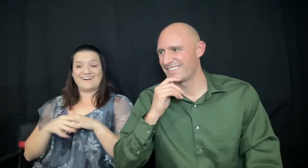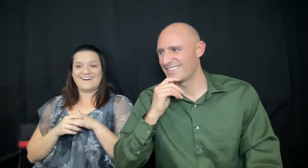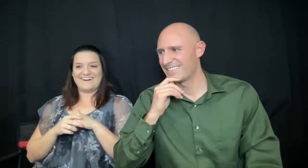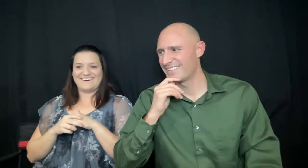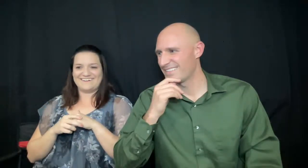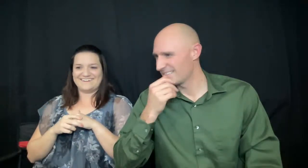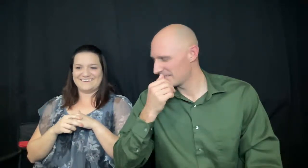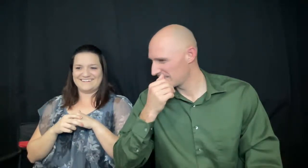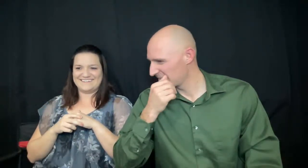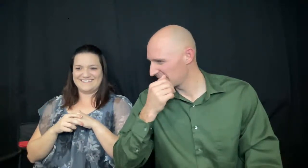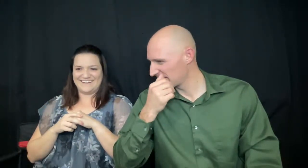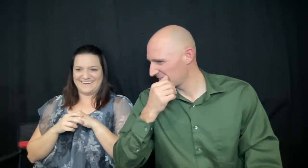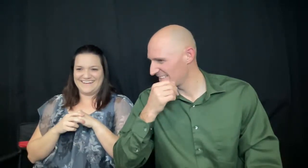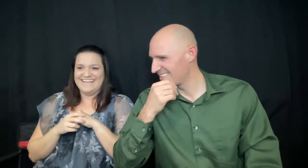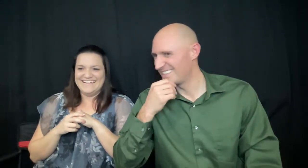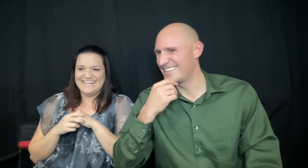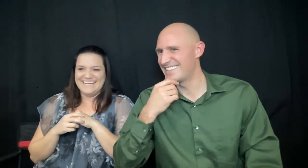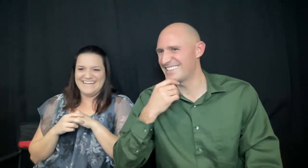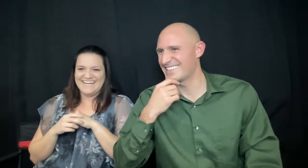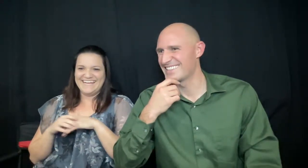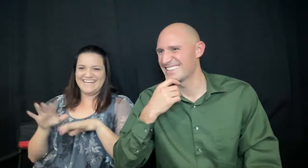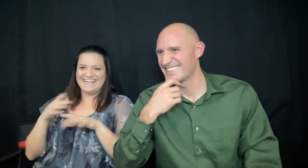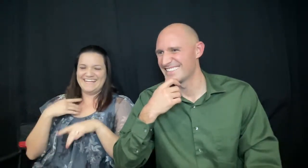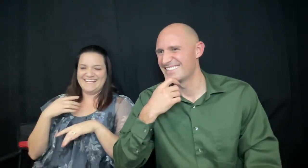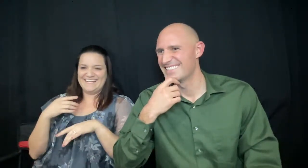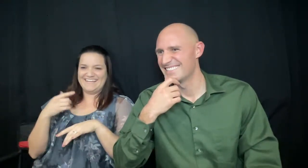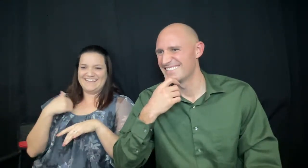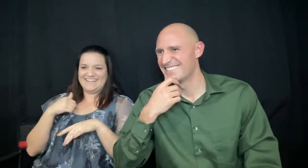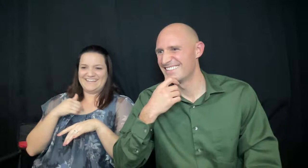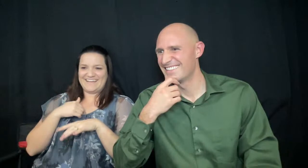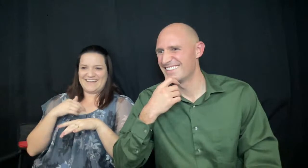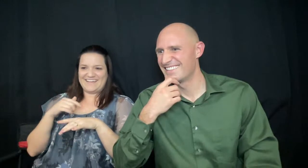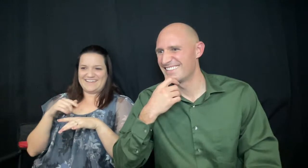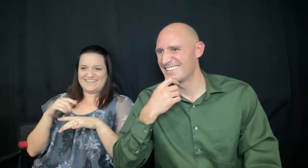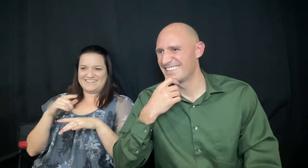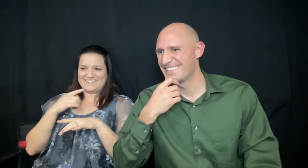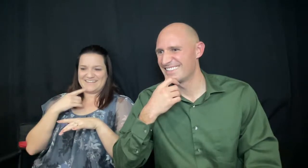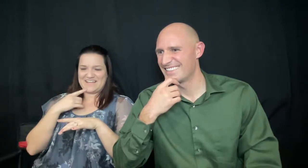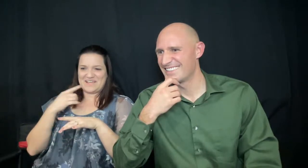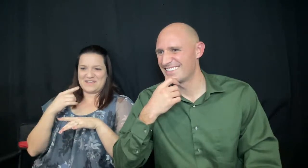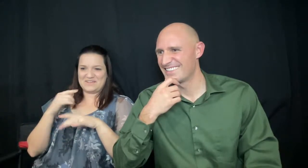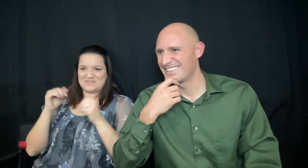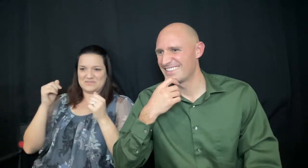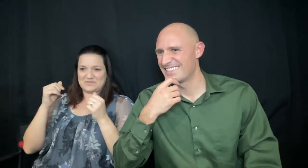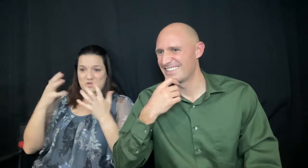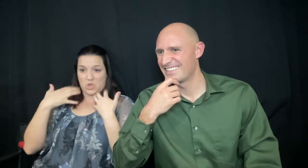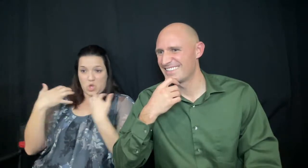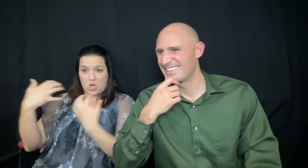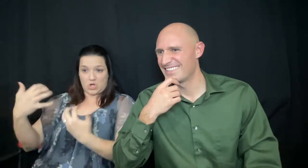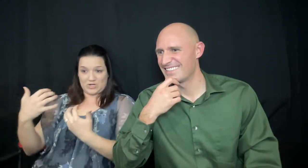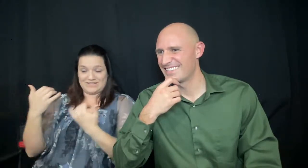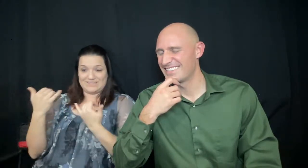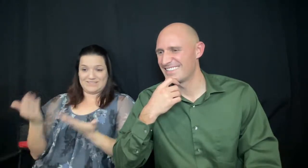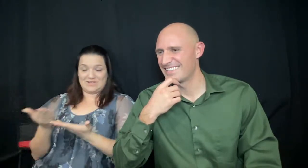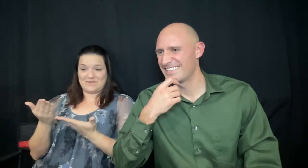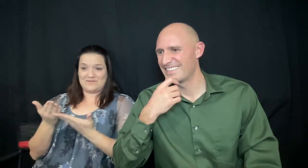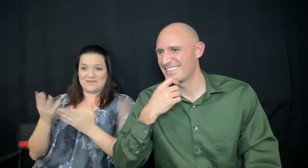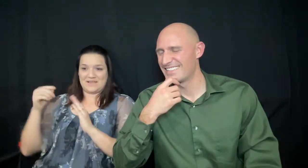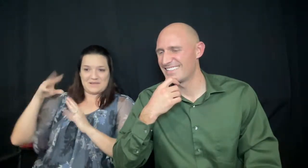we won't tell it right now. And so I'm just saying to your audience, to the audience, that immersing yourself into